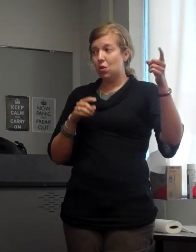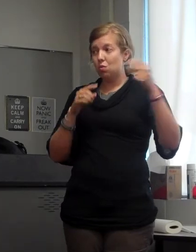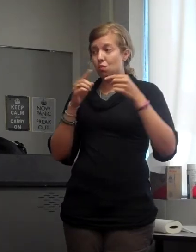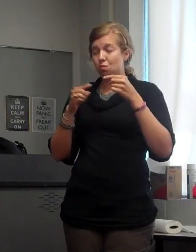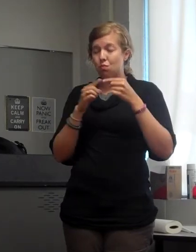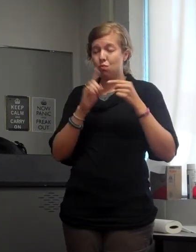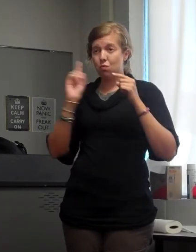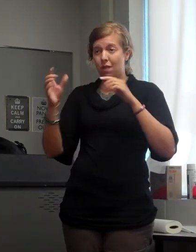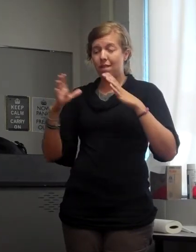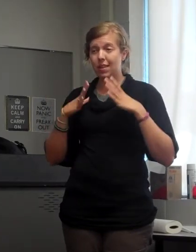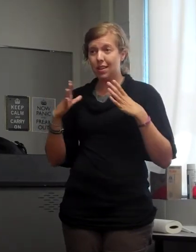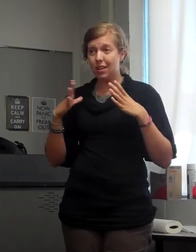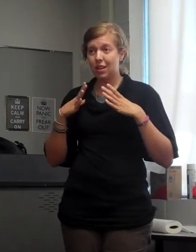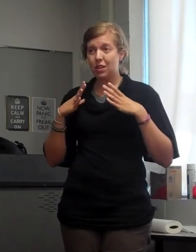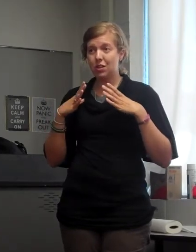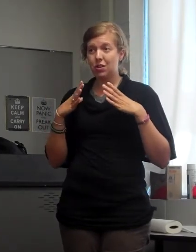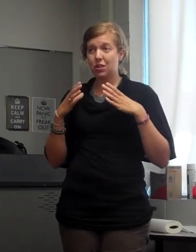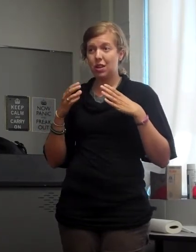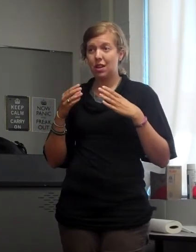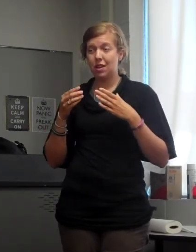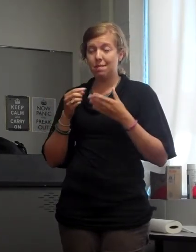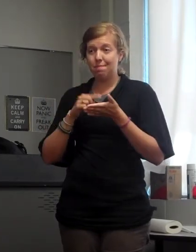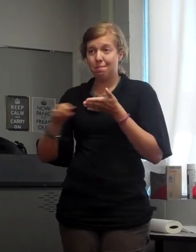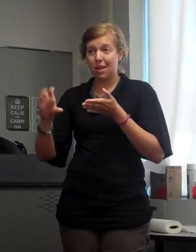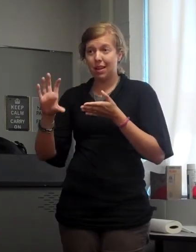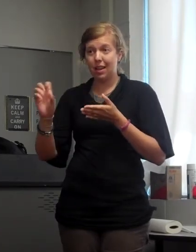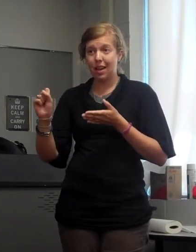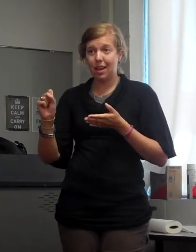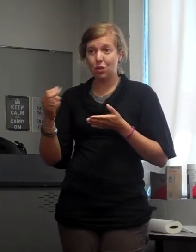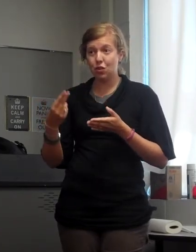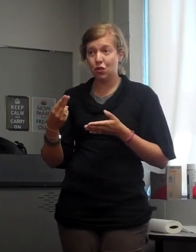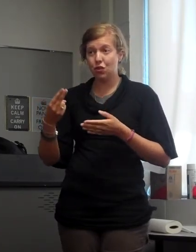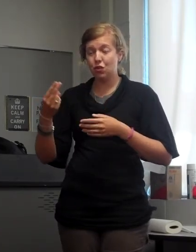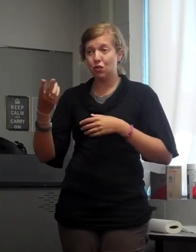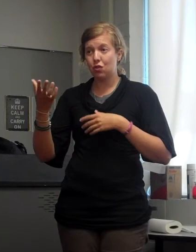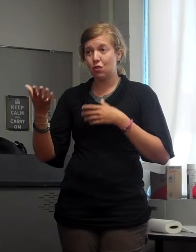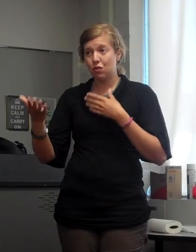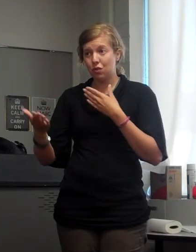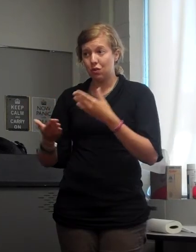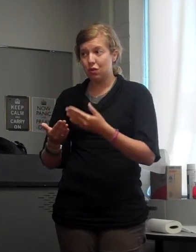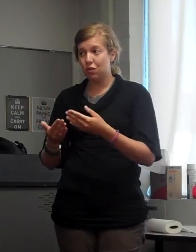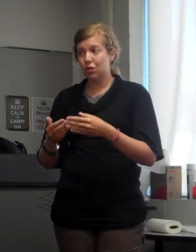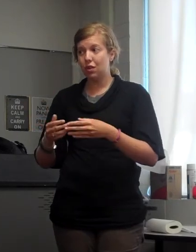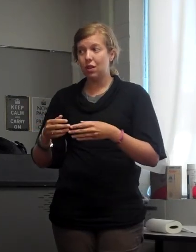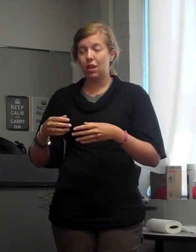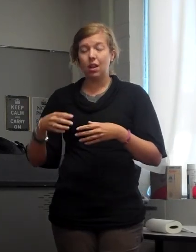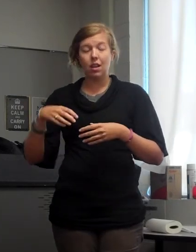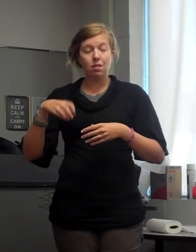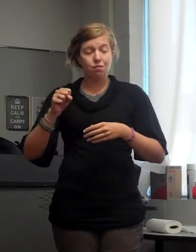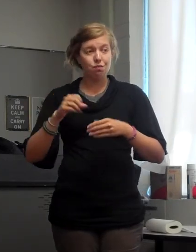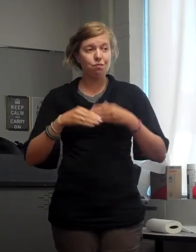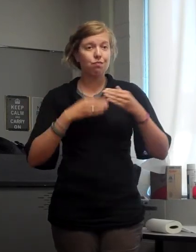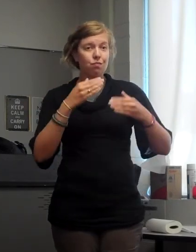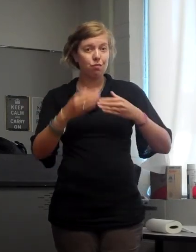to do your snowball thing? Yeah, we kept going like we normally do. We have a vacation